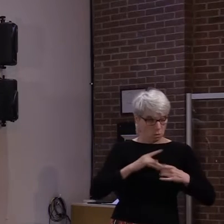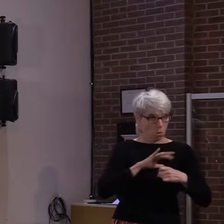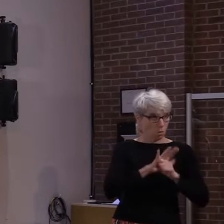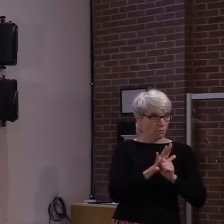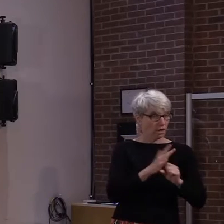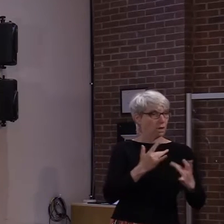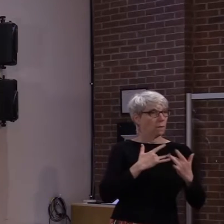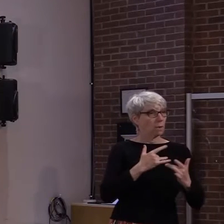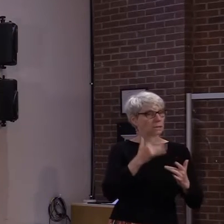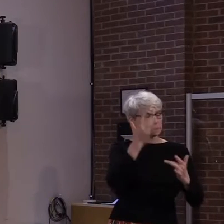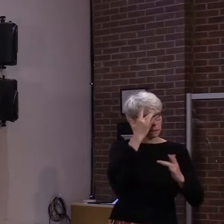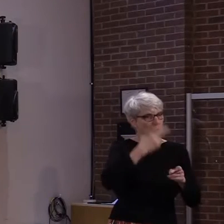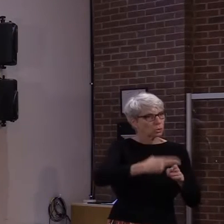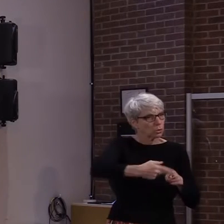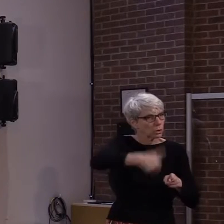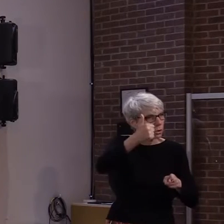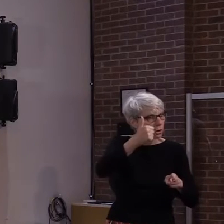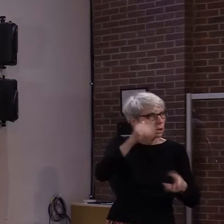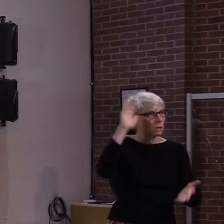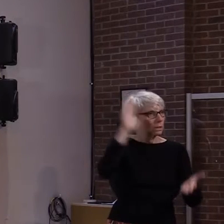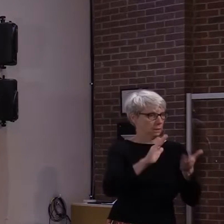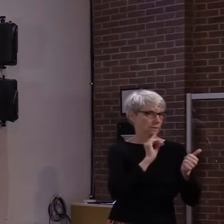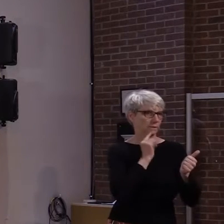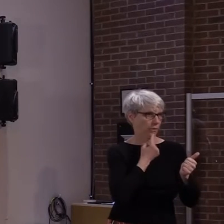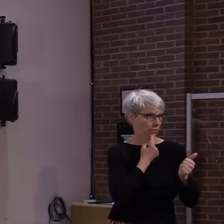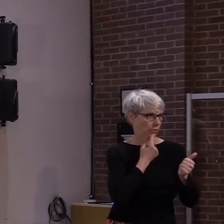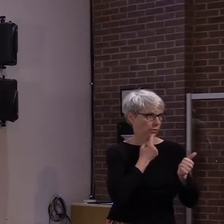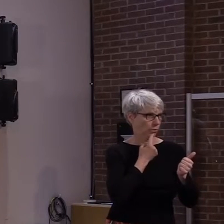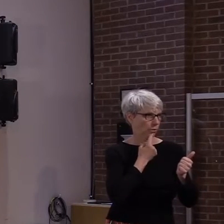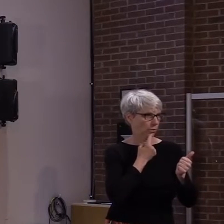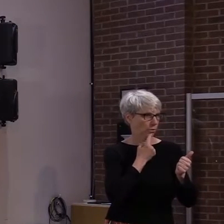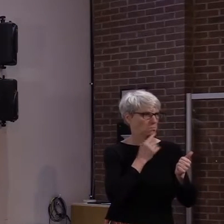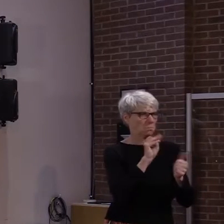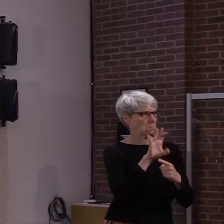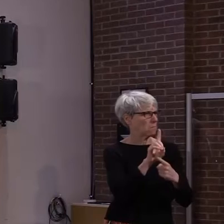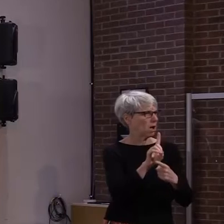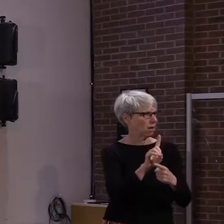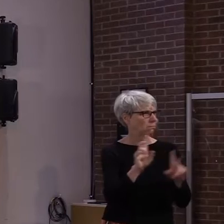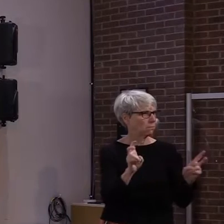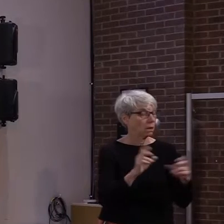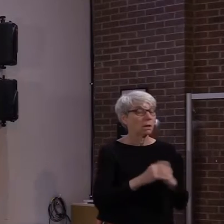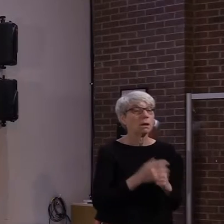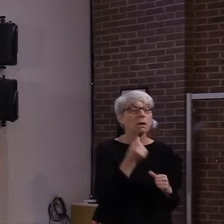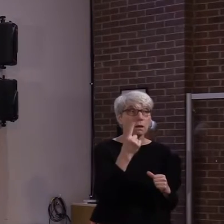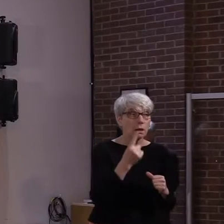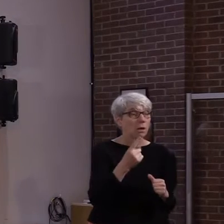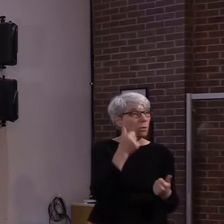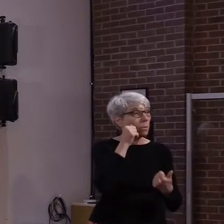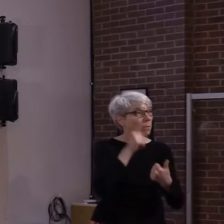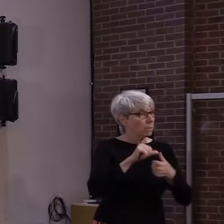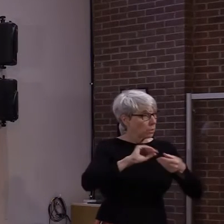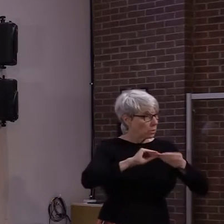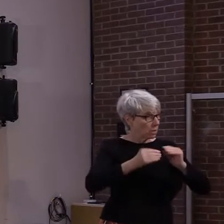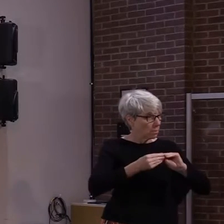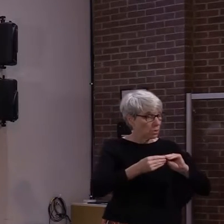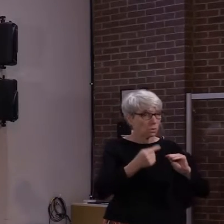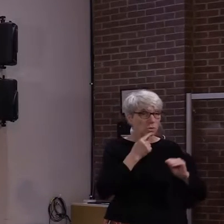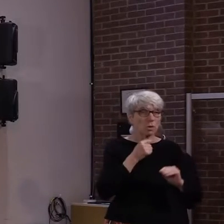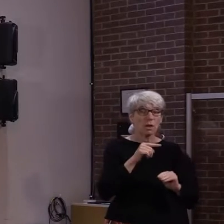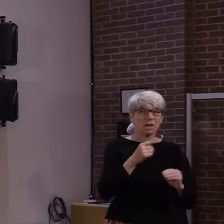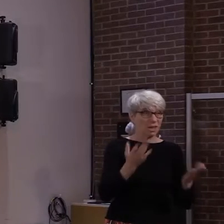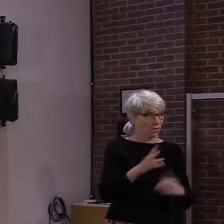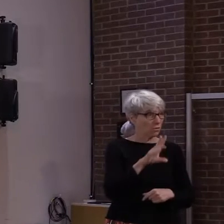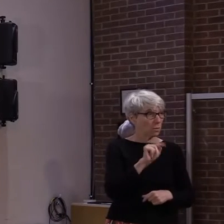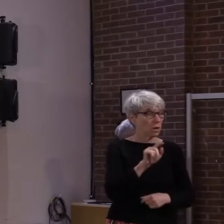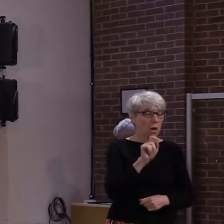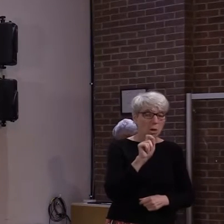the data supports this. Overall, as you saw, 0.15% of Vermont cases of